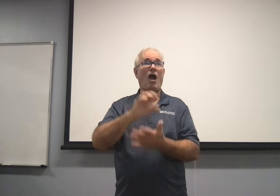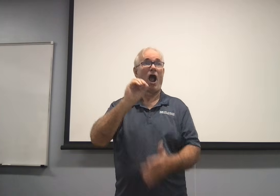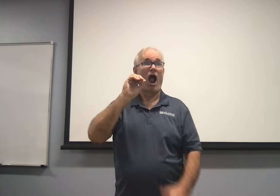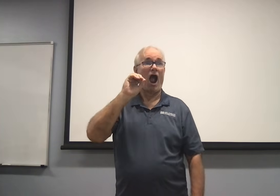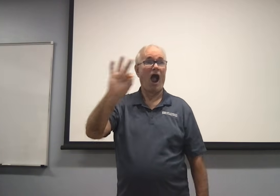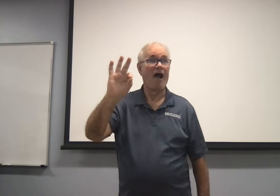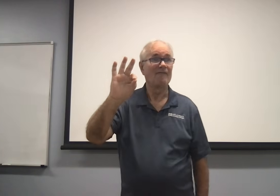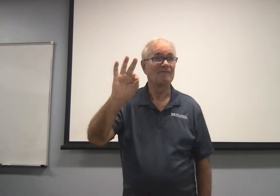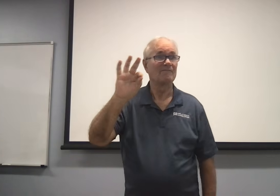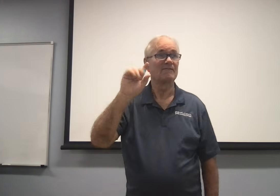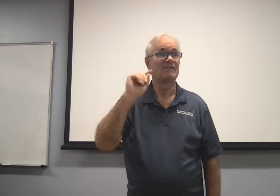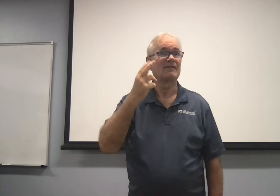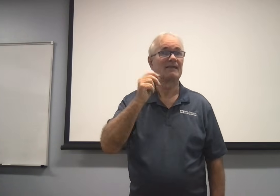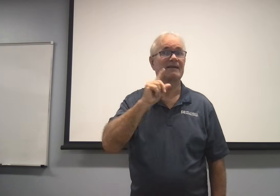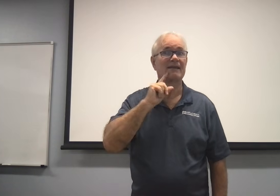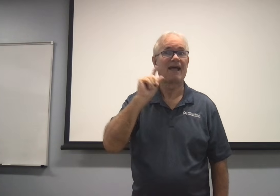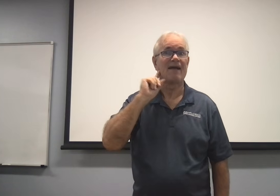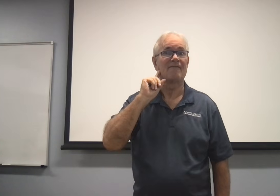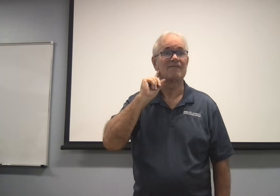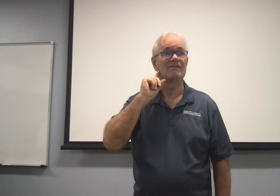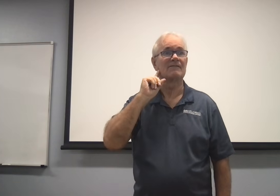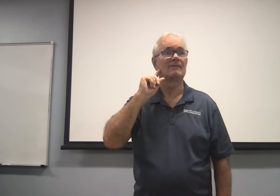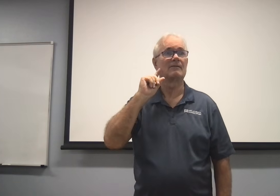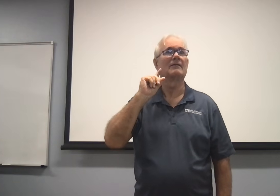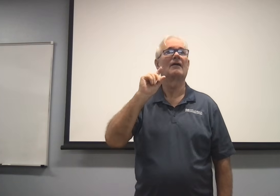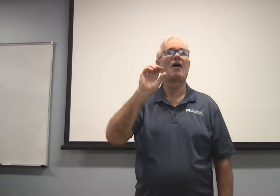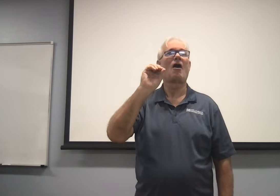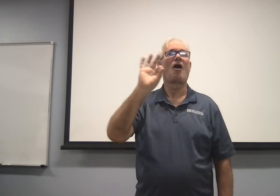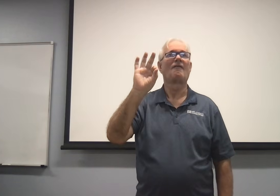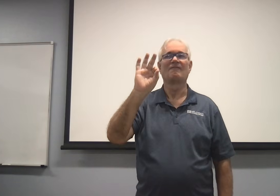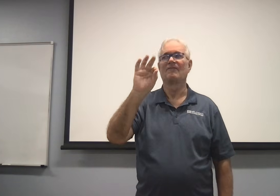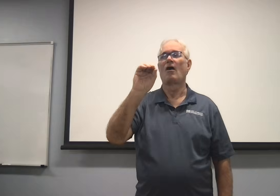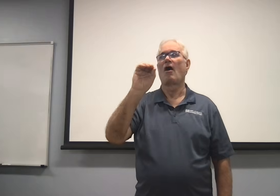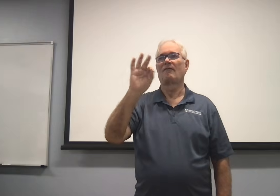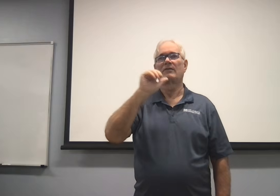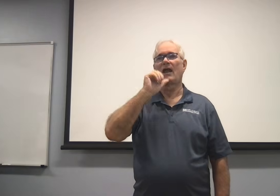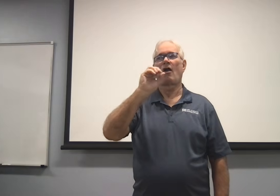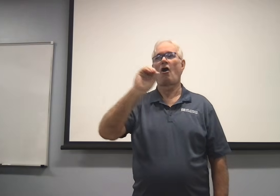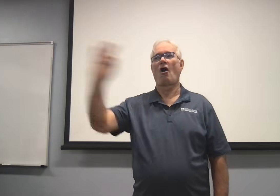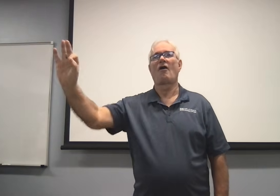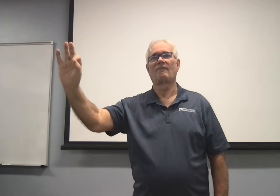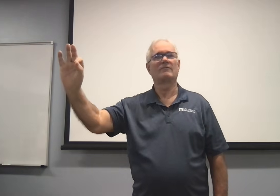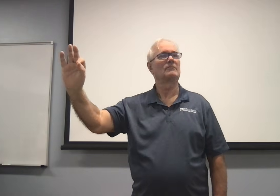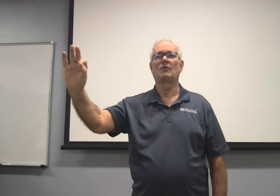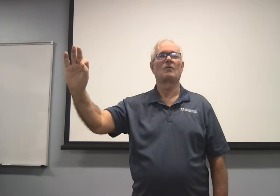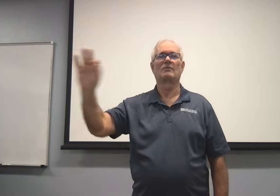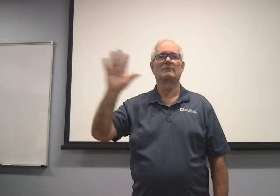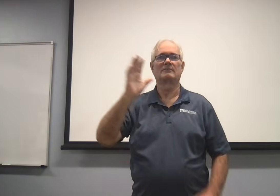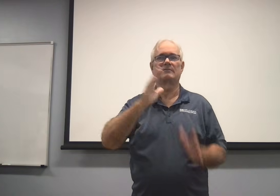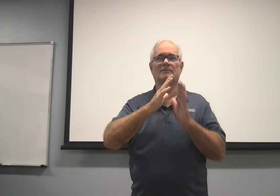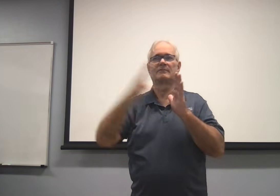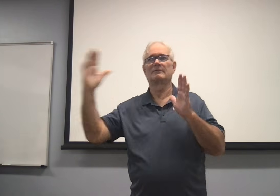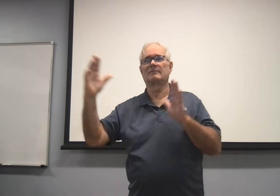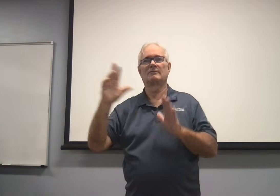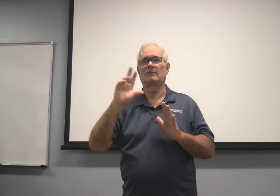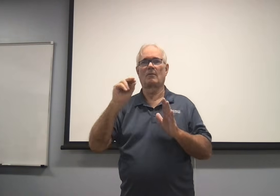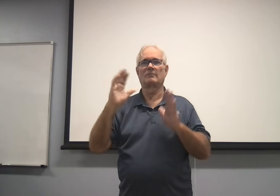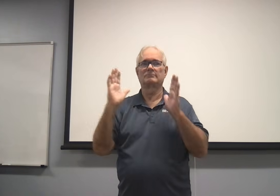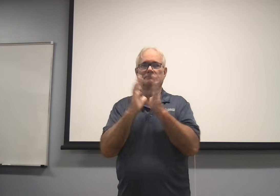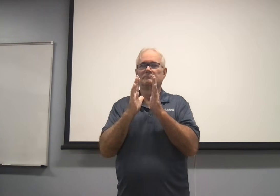Texas of the deaf. Of. Yeah. Not off. It stays